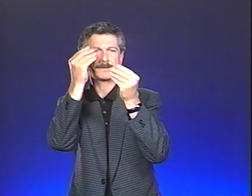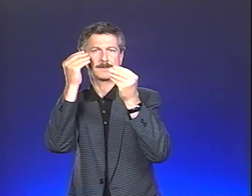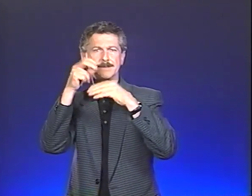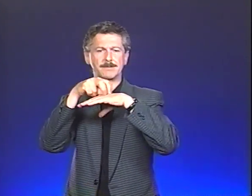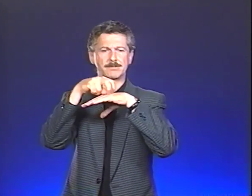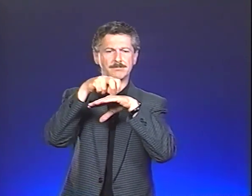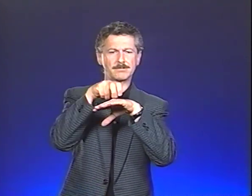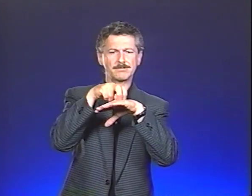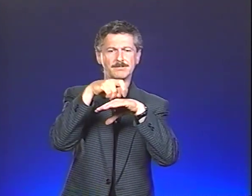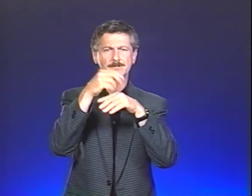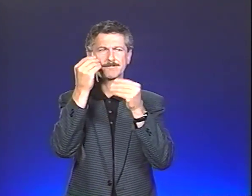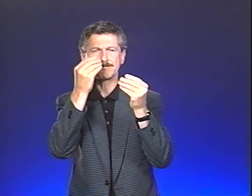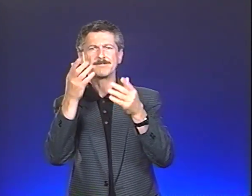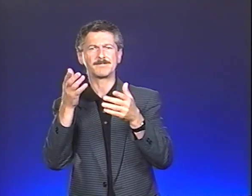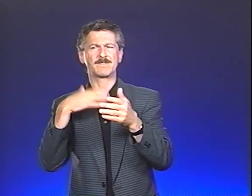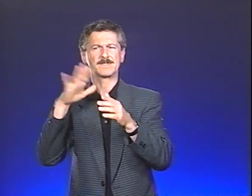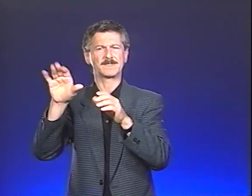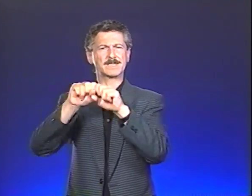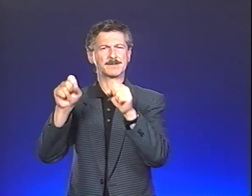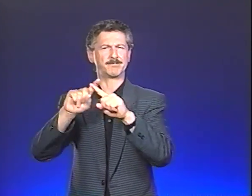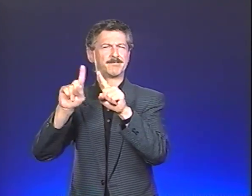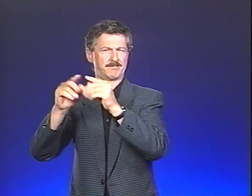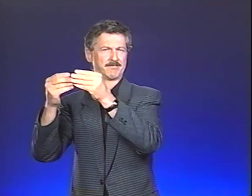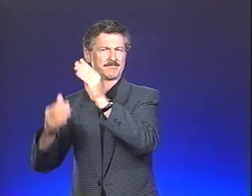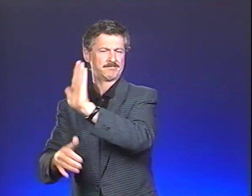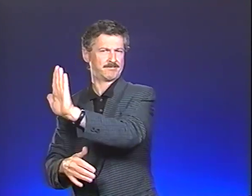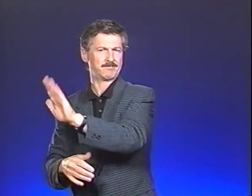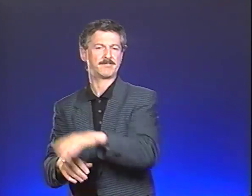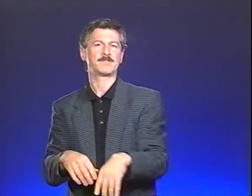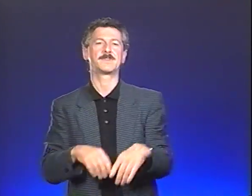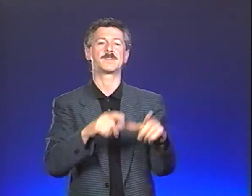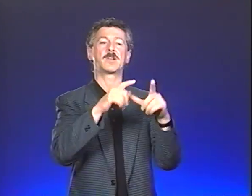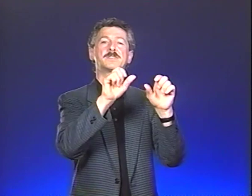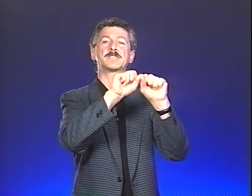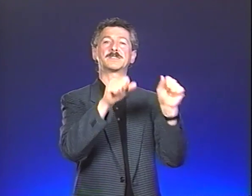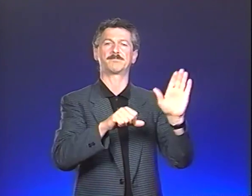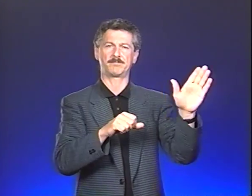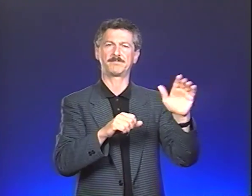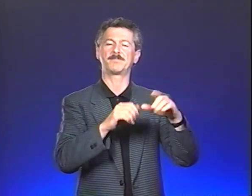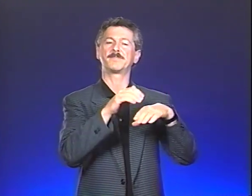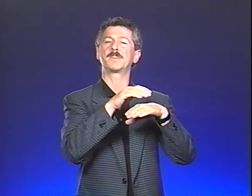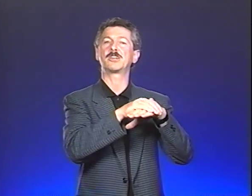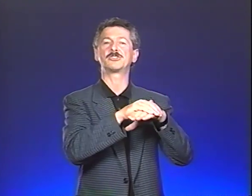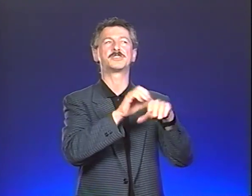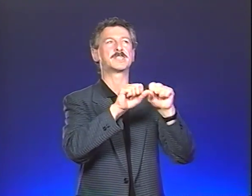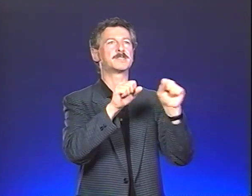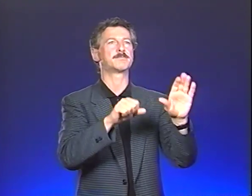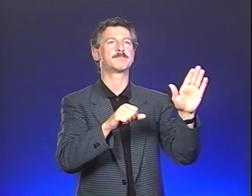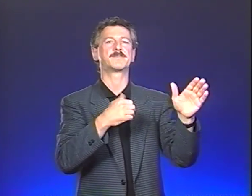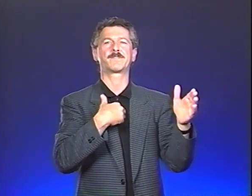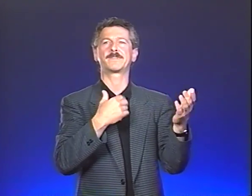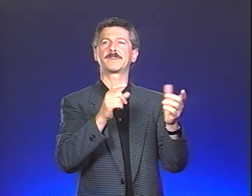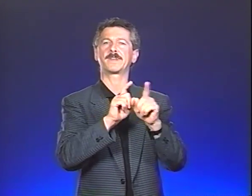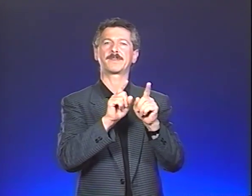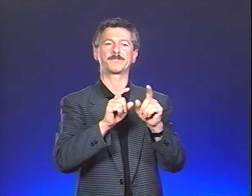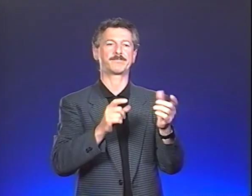The honeybees' positioning of their bodies conveys information to the hive. Languages also arrange symbols